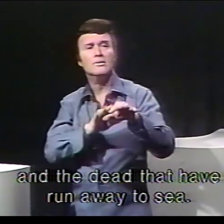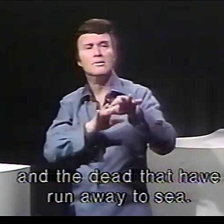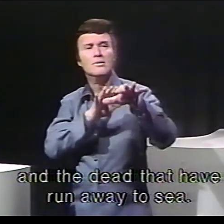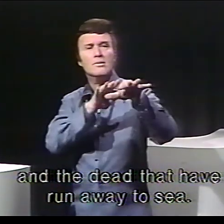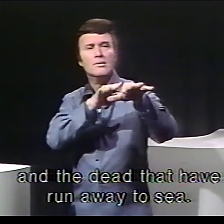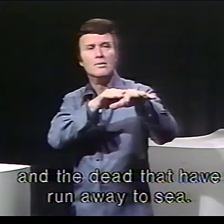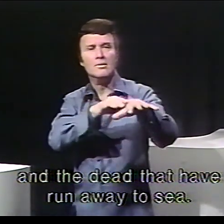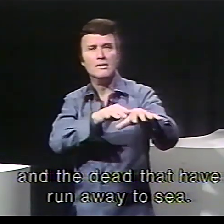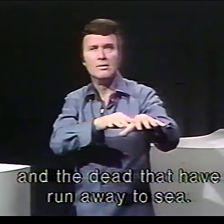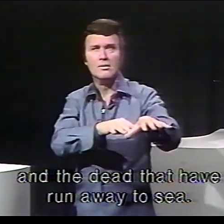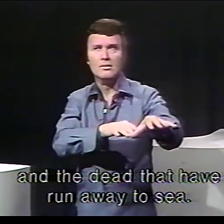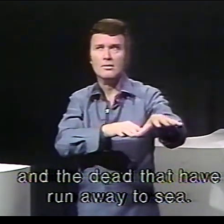sea.